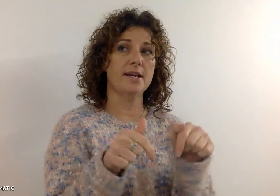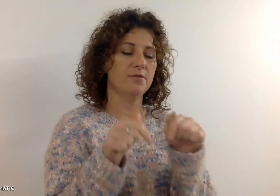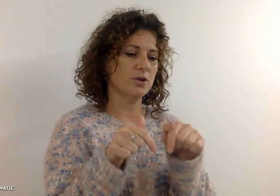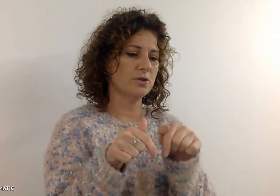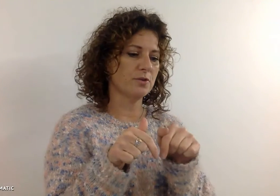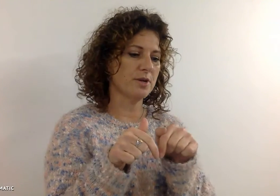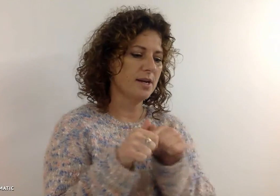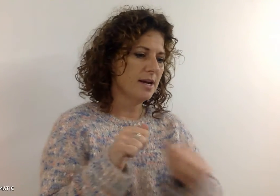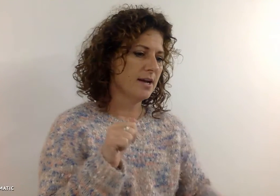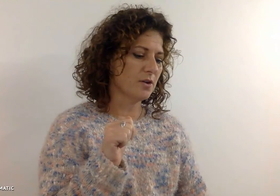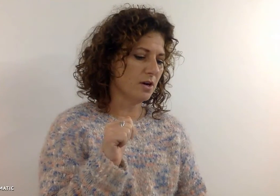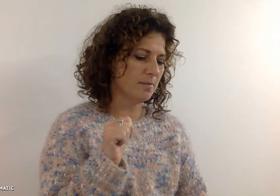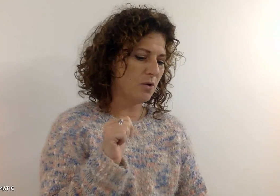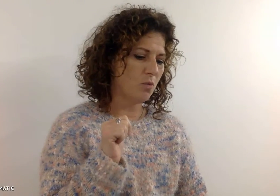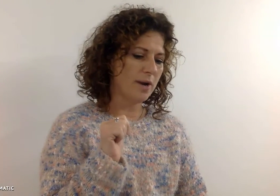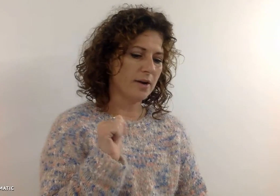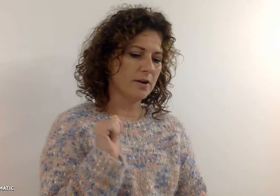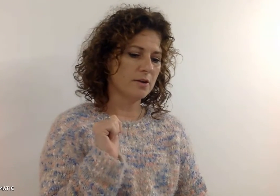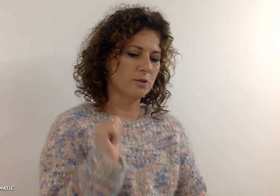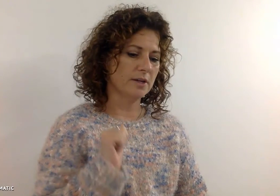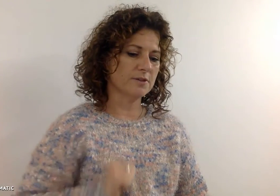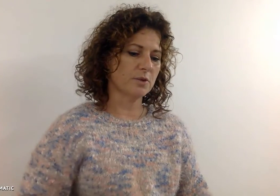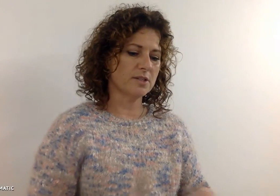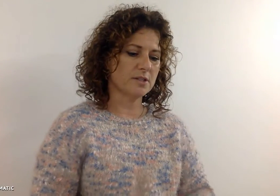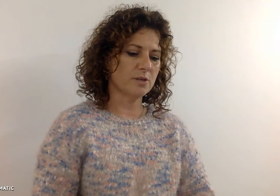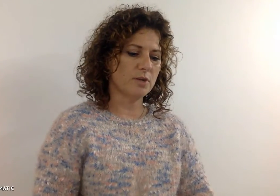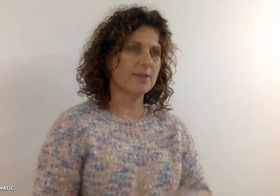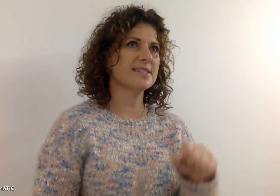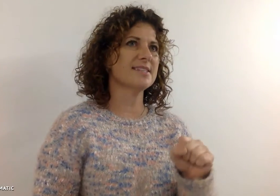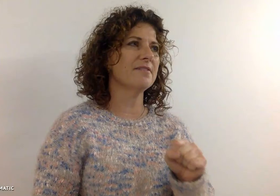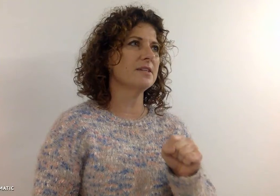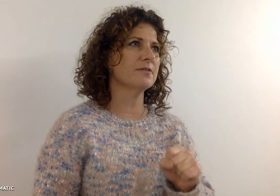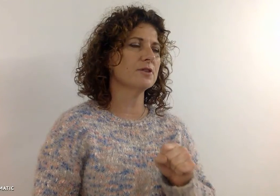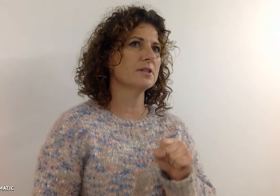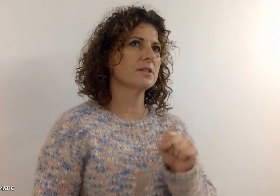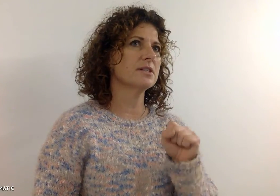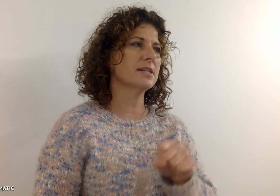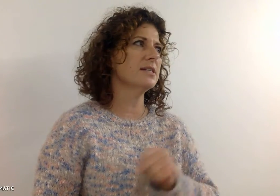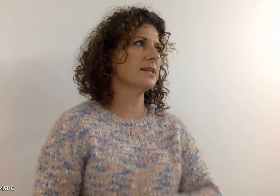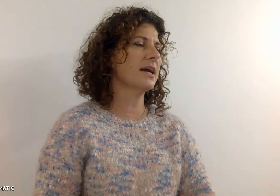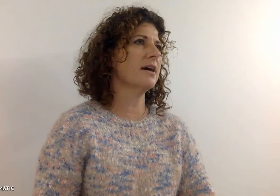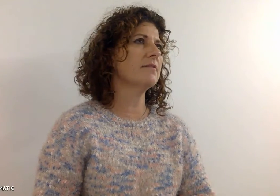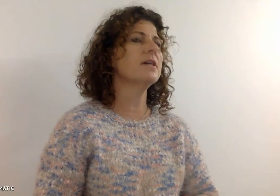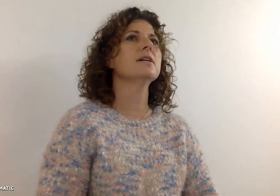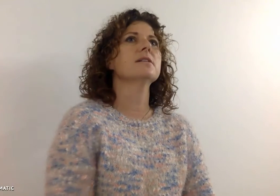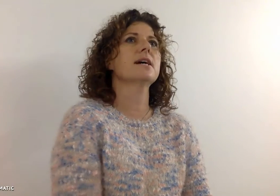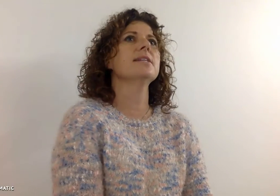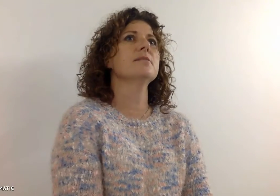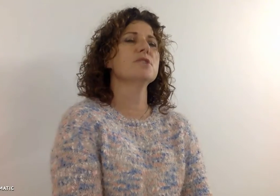for Unit 3, and they're all about where you live. So we're going to start with 7 different cities that have signs in